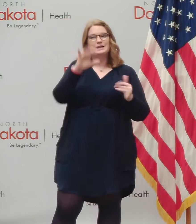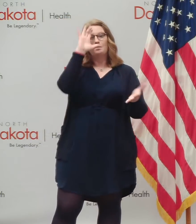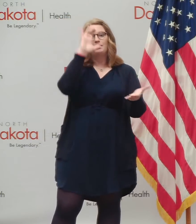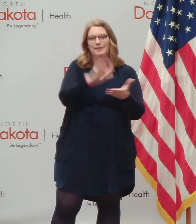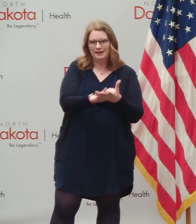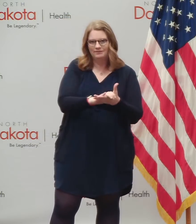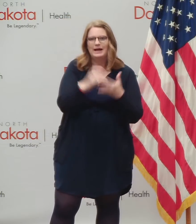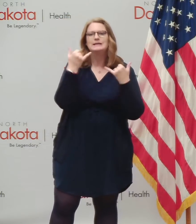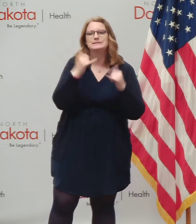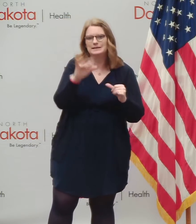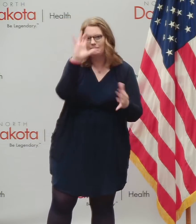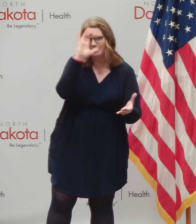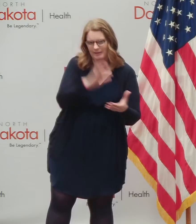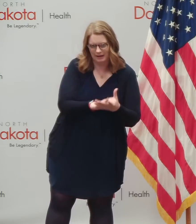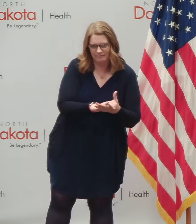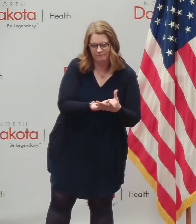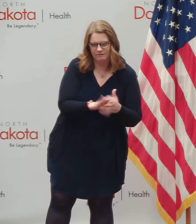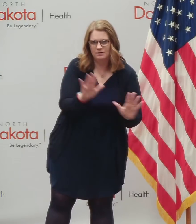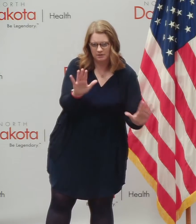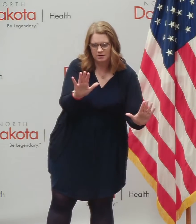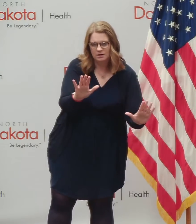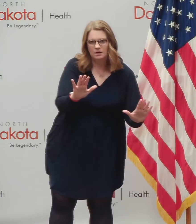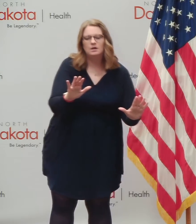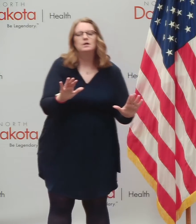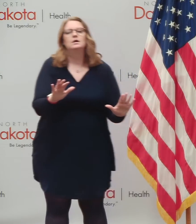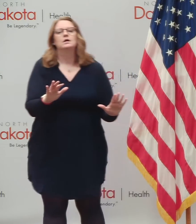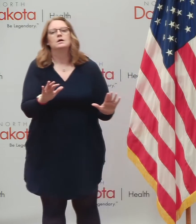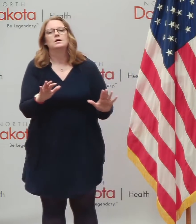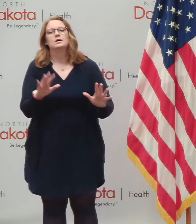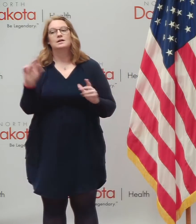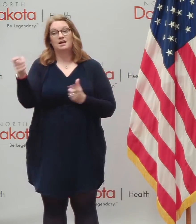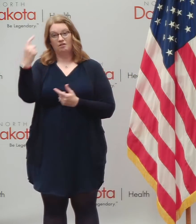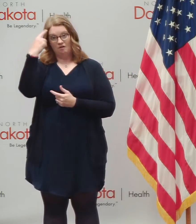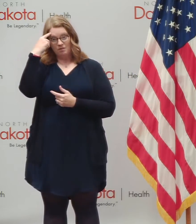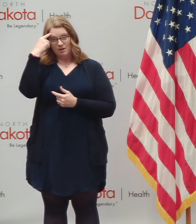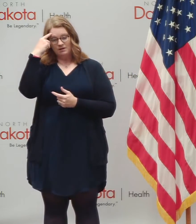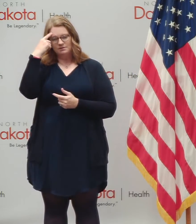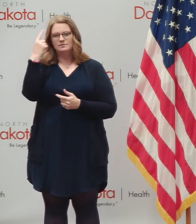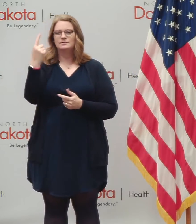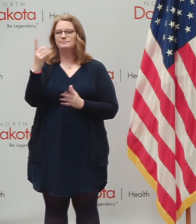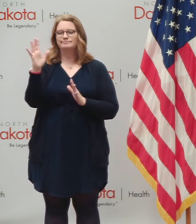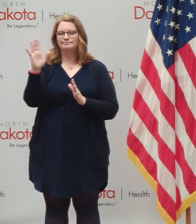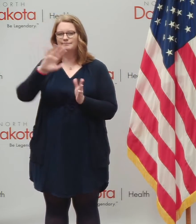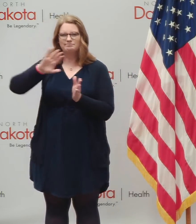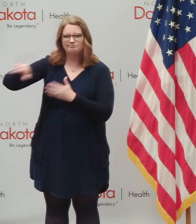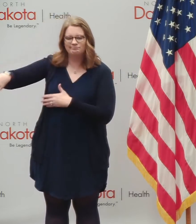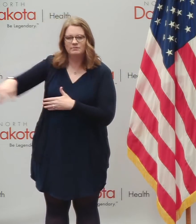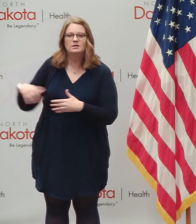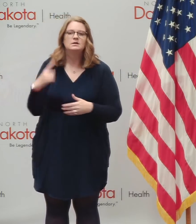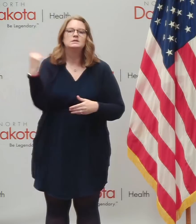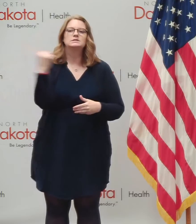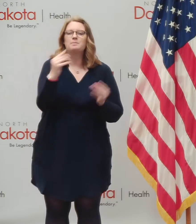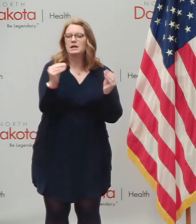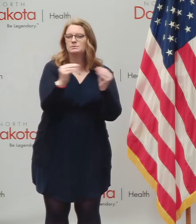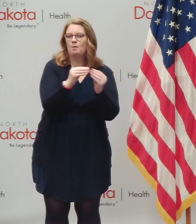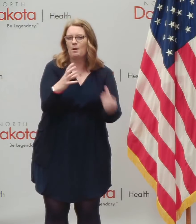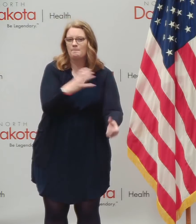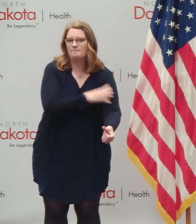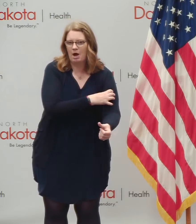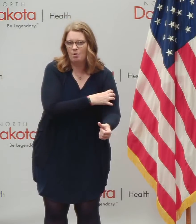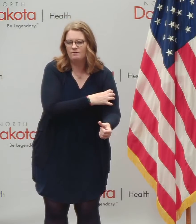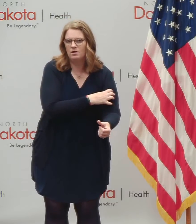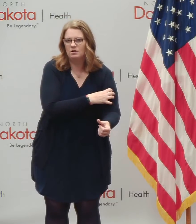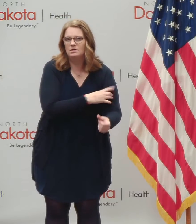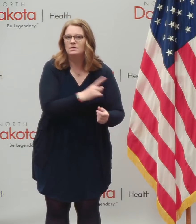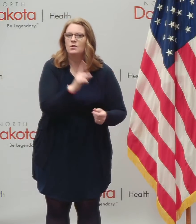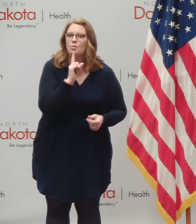I think there's something way more powerful than government, and that is an individual's love for their